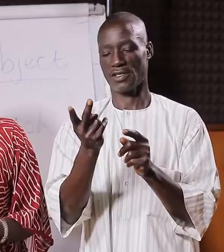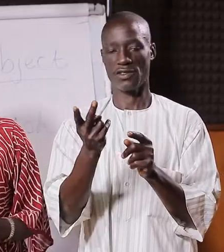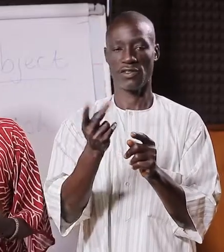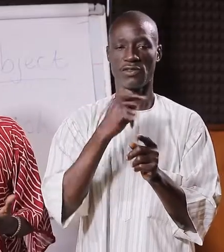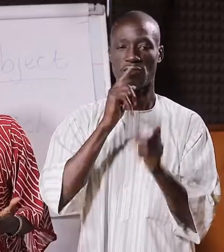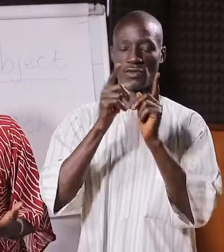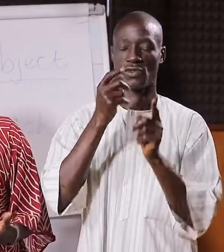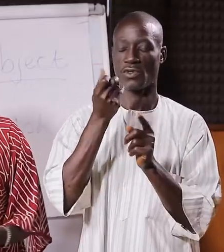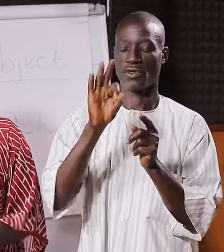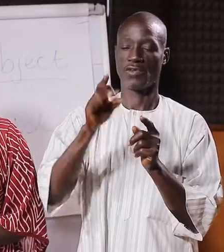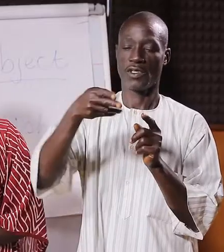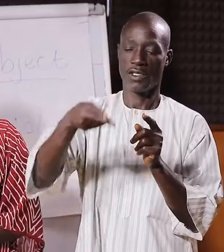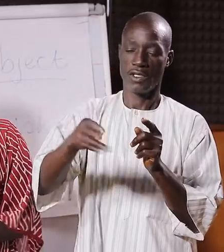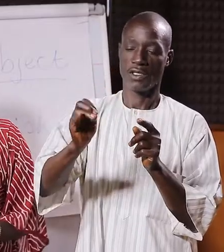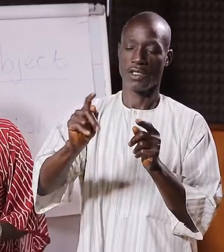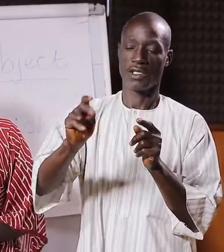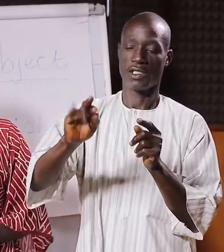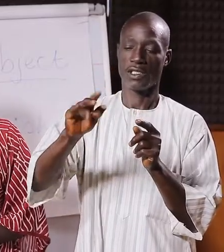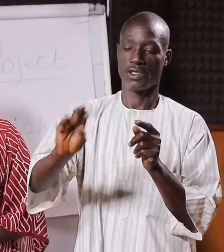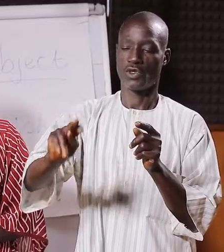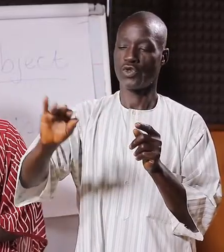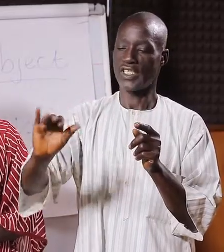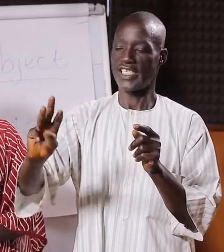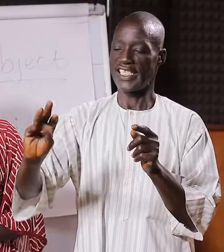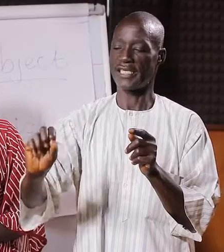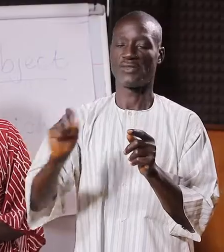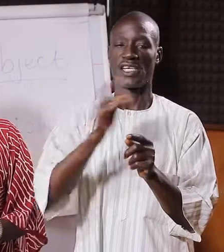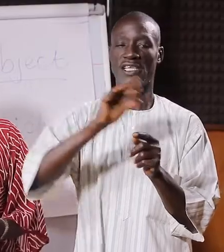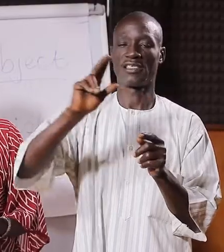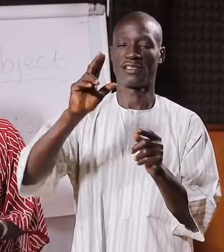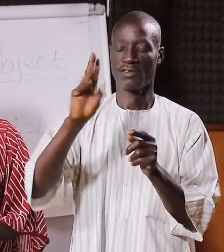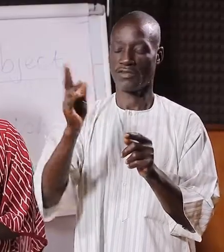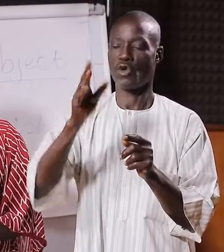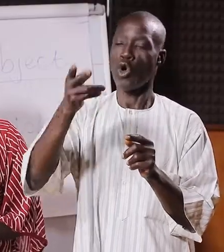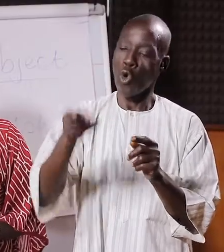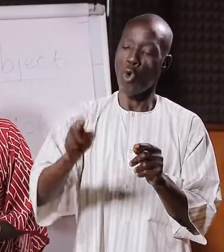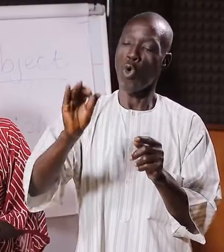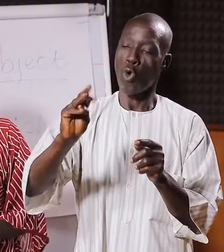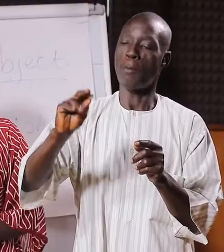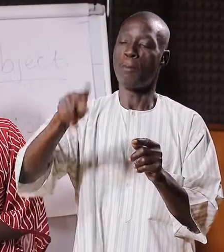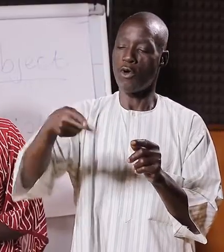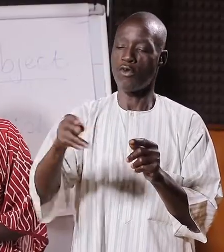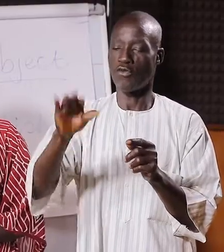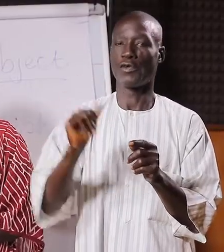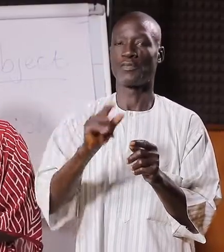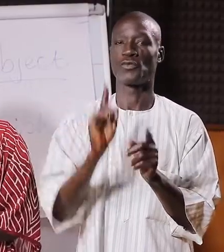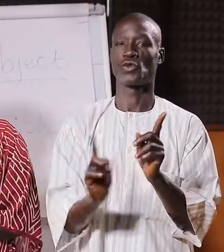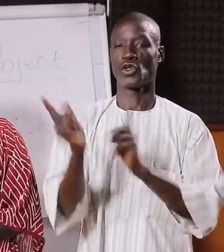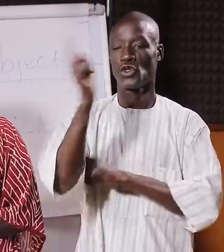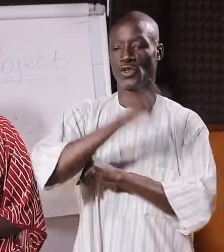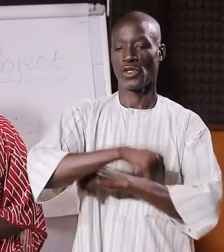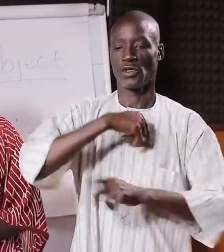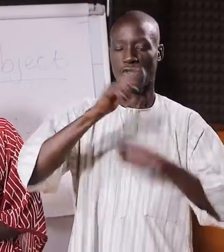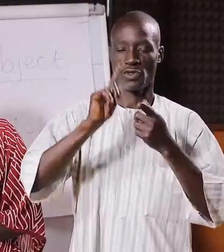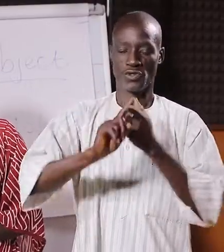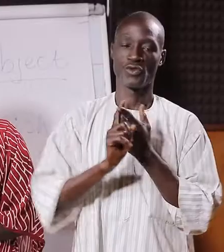words were heteronyms. The third category of words were homophones. Today, we are going to